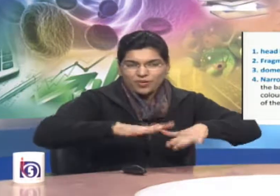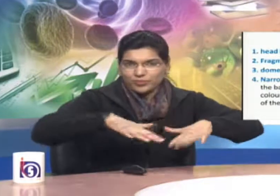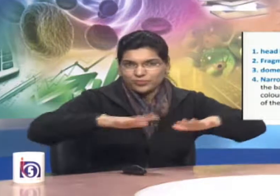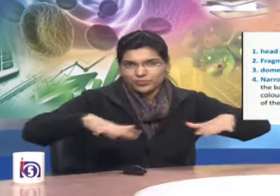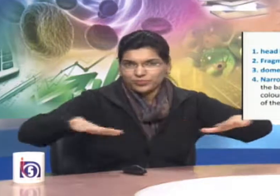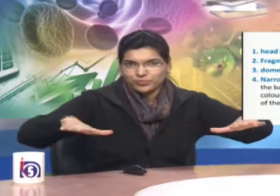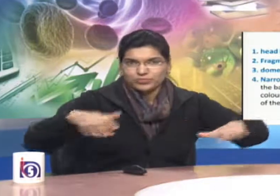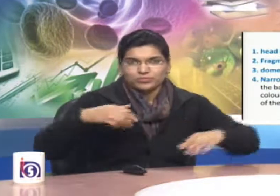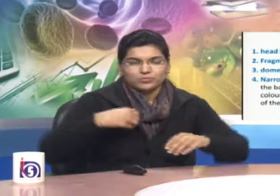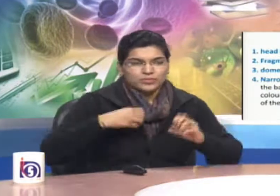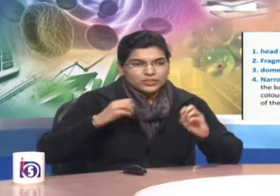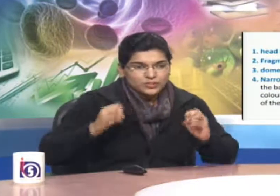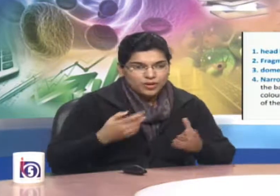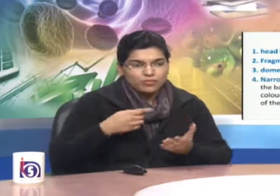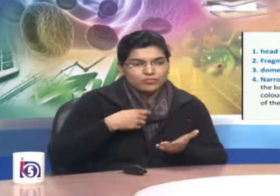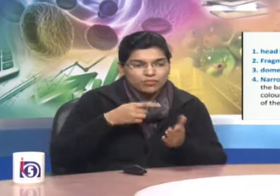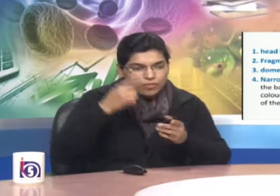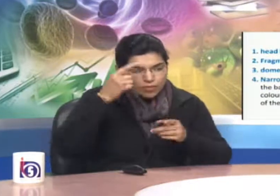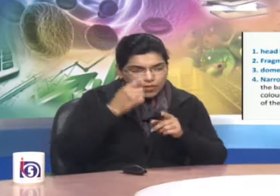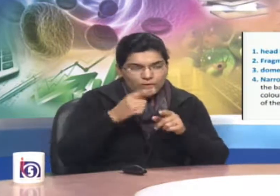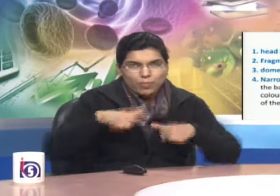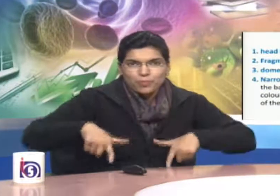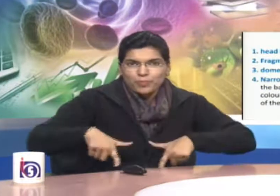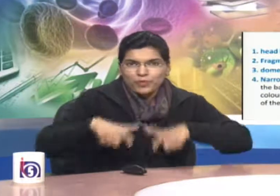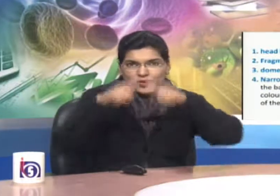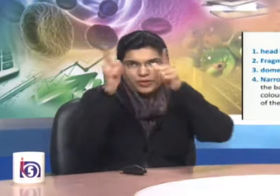walking without fear.